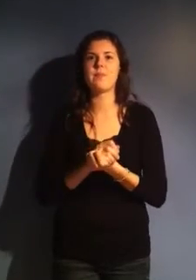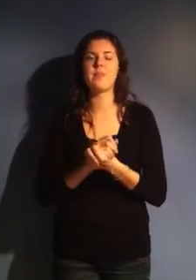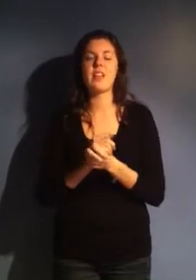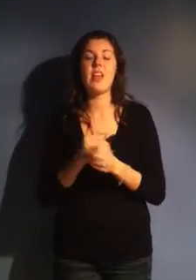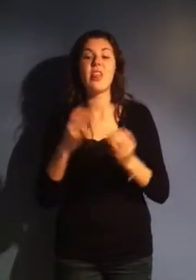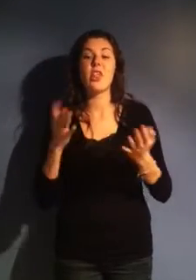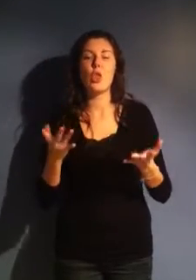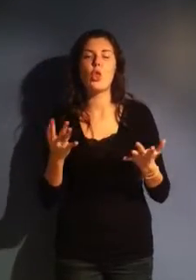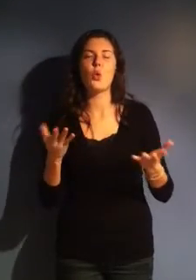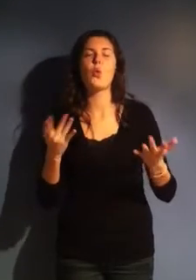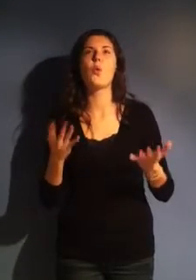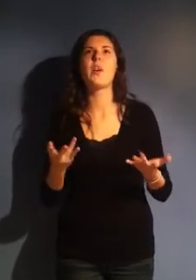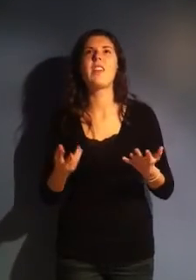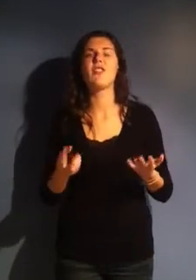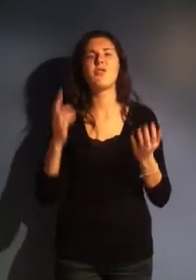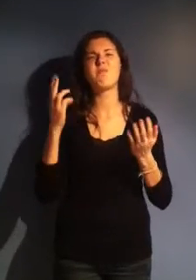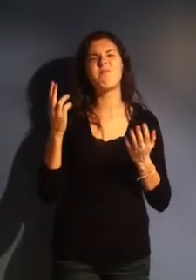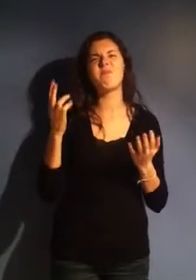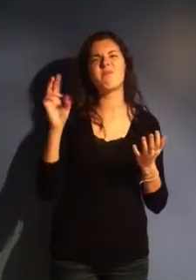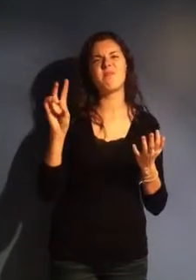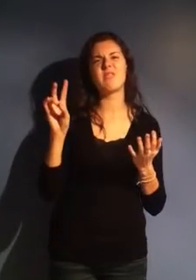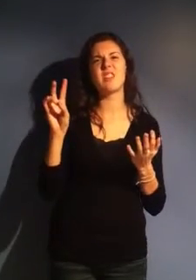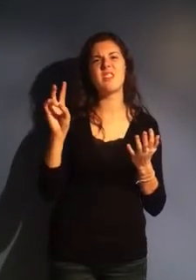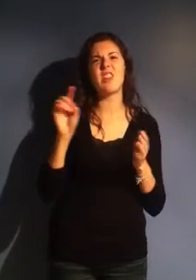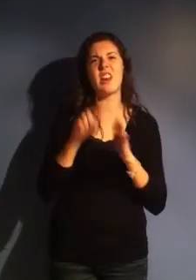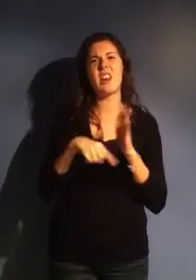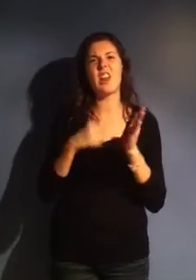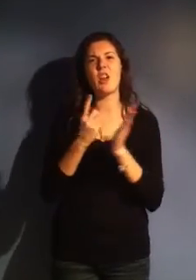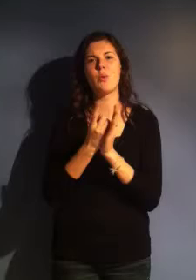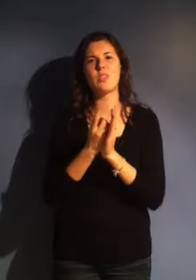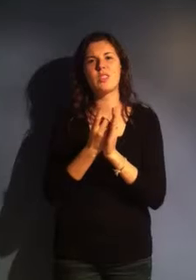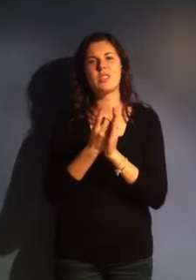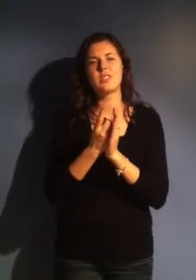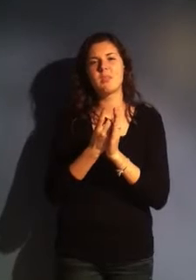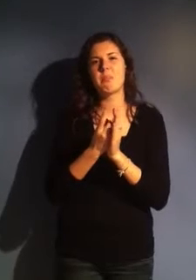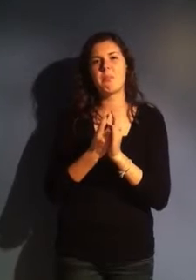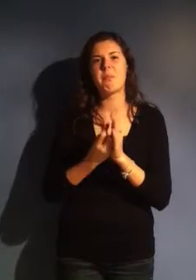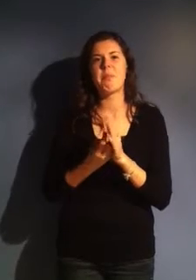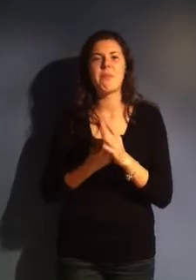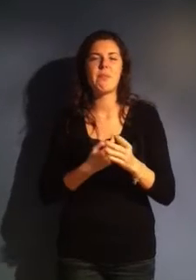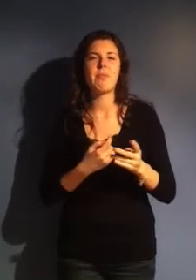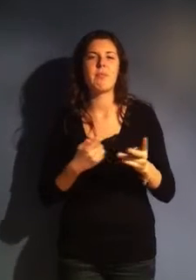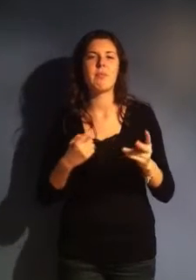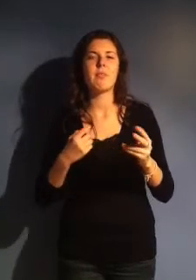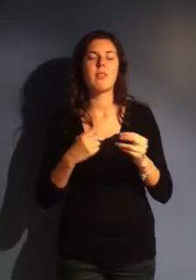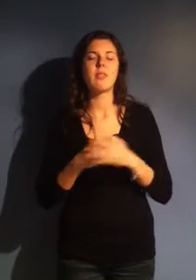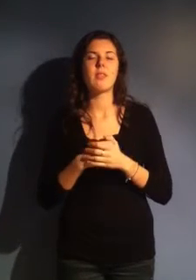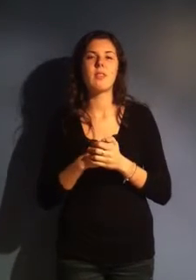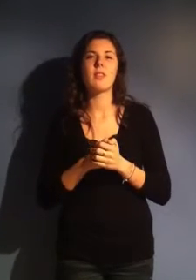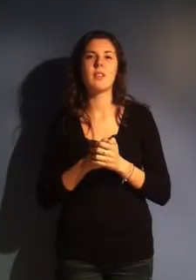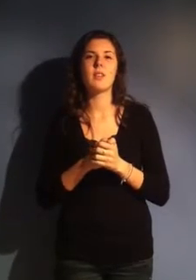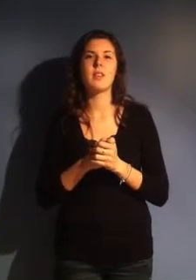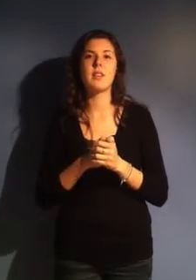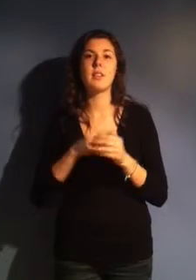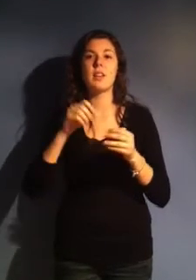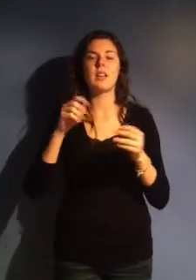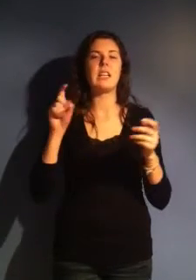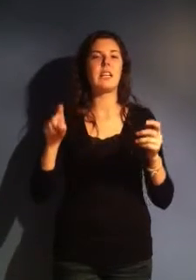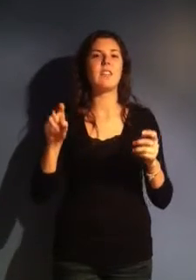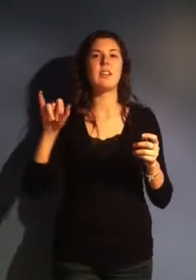about 6 to 7 hours, or however long you're working there. And so you need to inoculate a big culture. And right